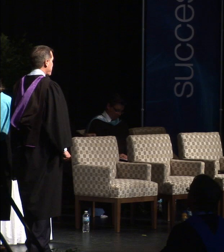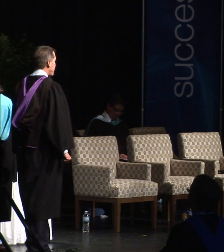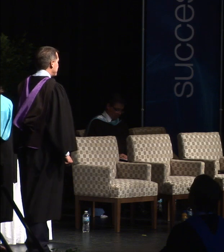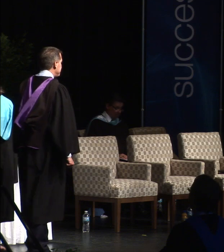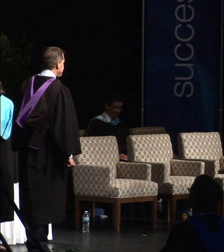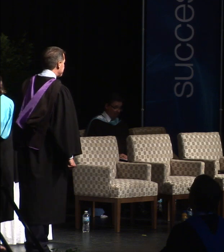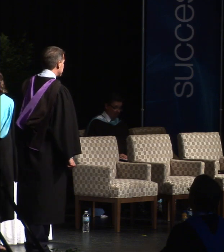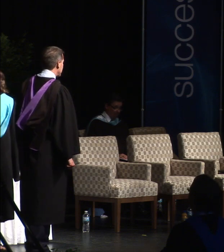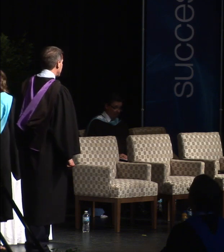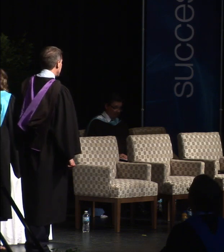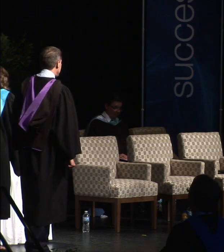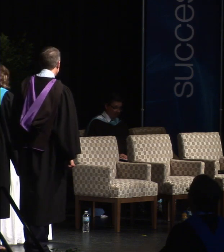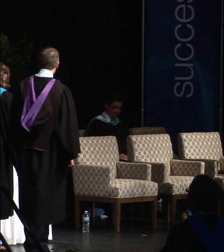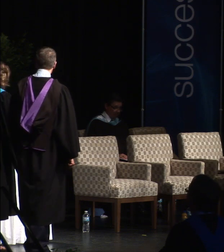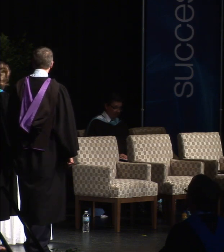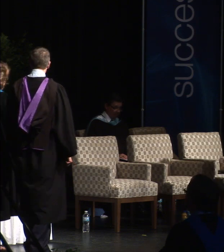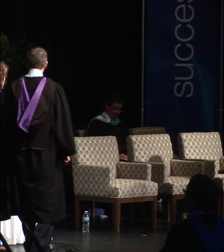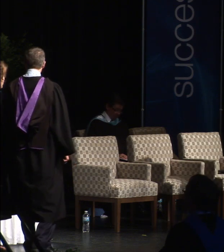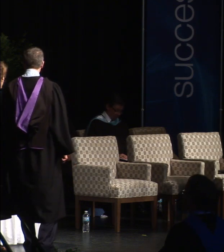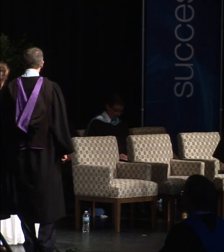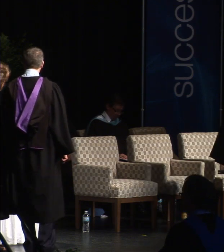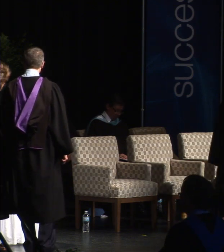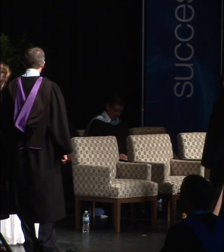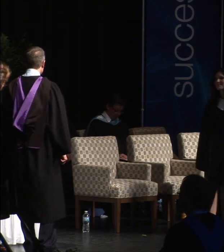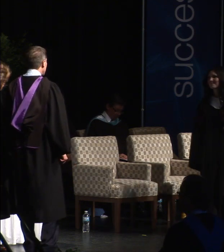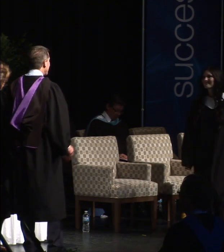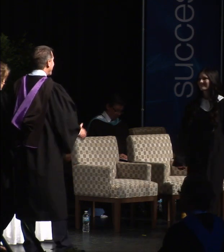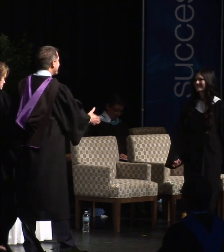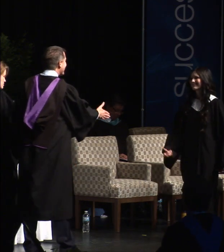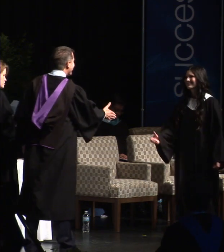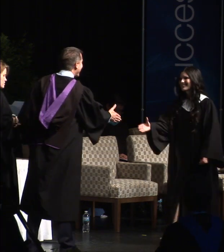Jessica Margaret Bizon.